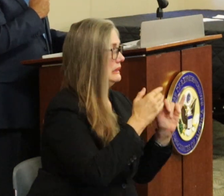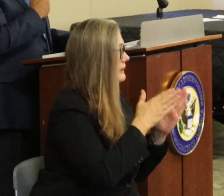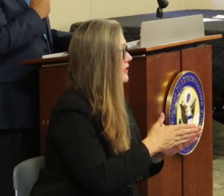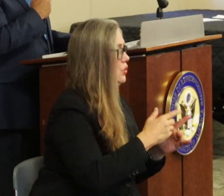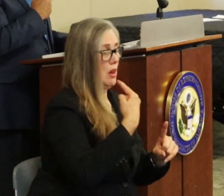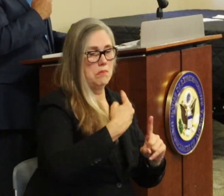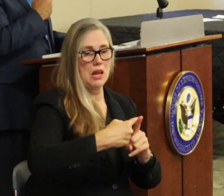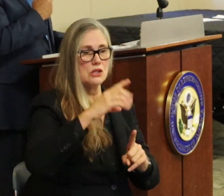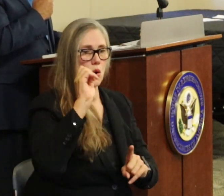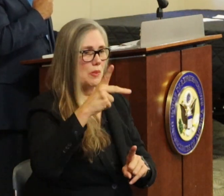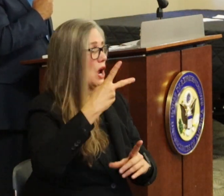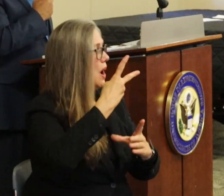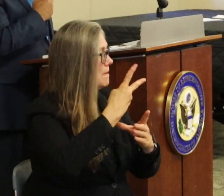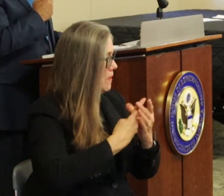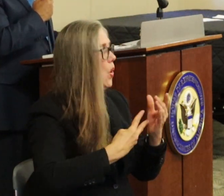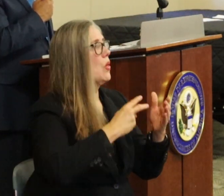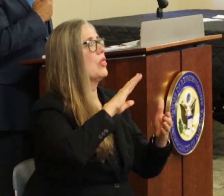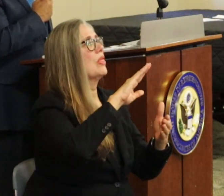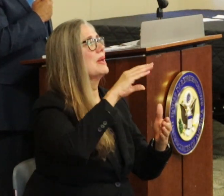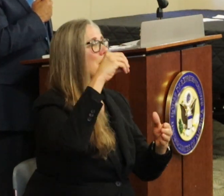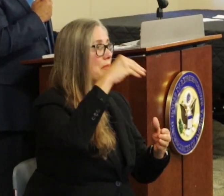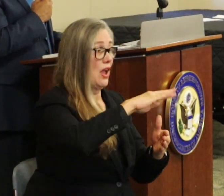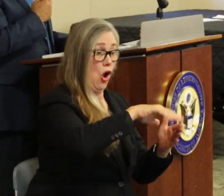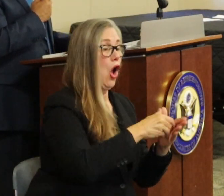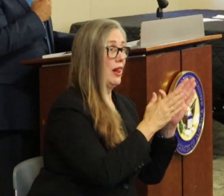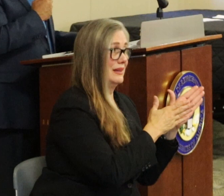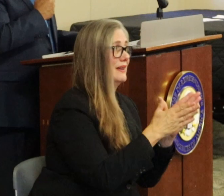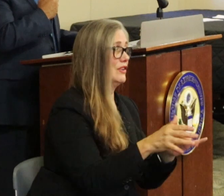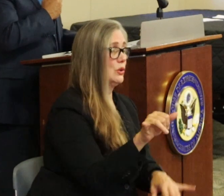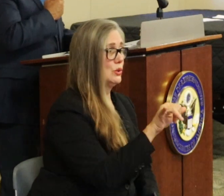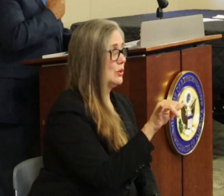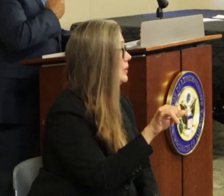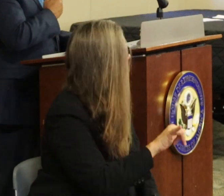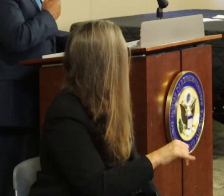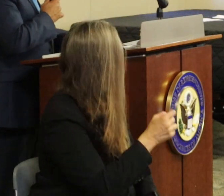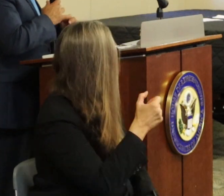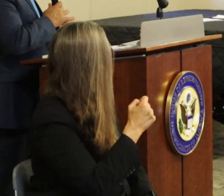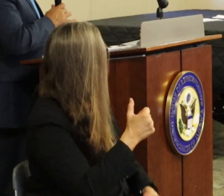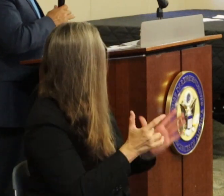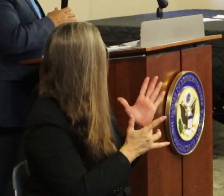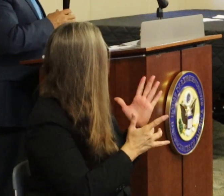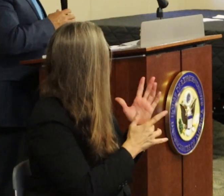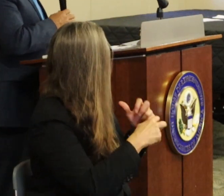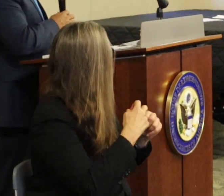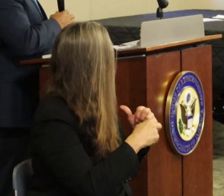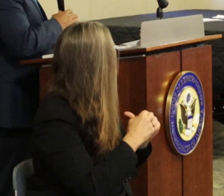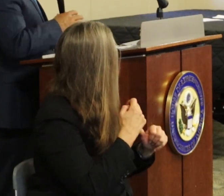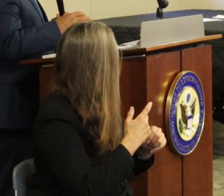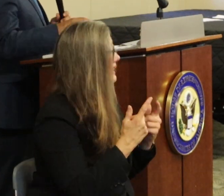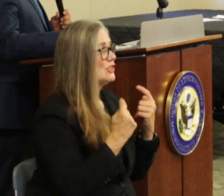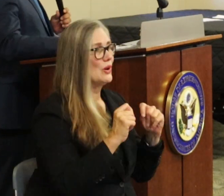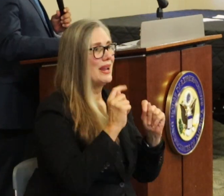pay their fair share of taxes, all individuals. All right, we are having some technical difficulties with this mic, so I'll try